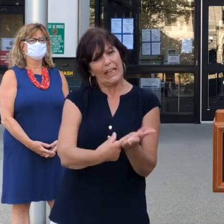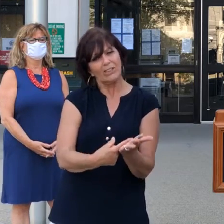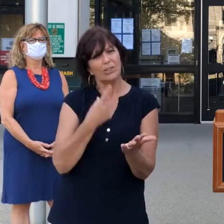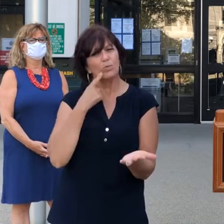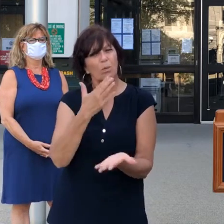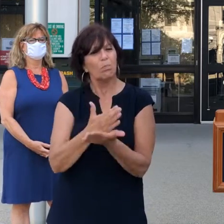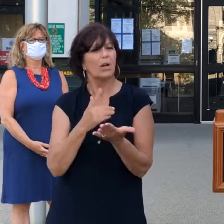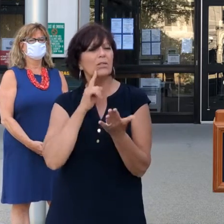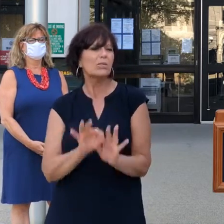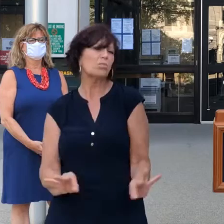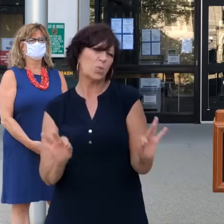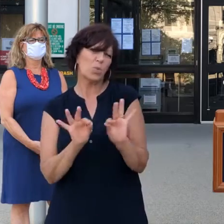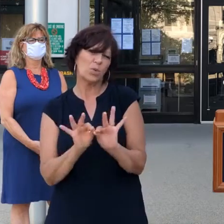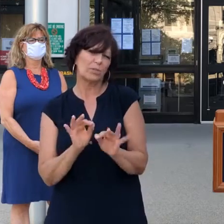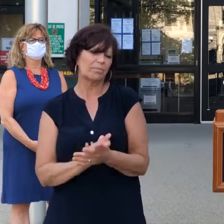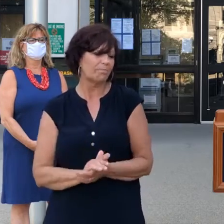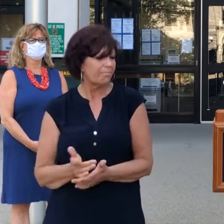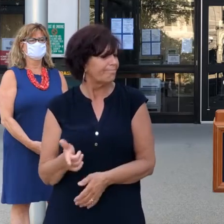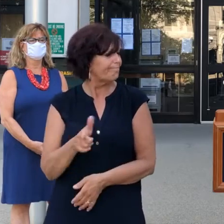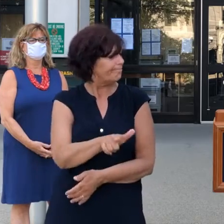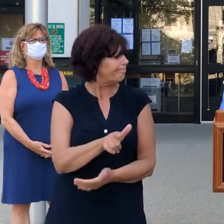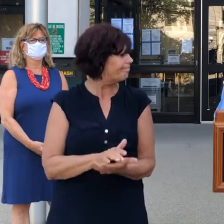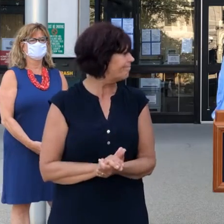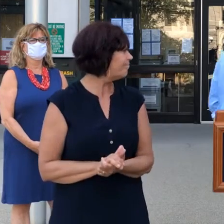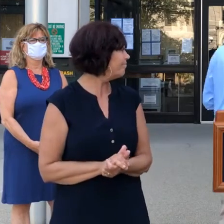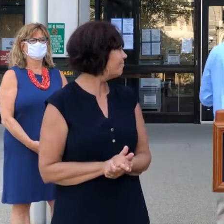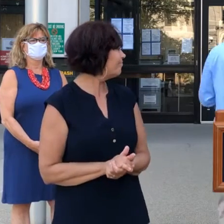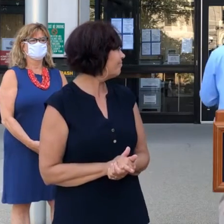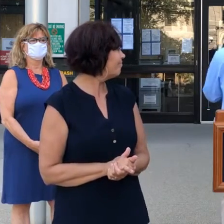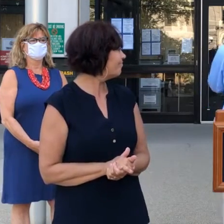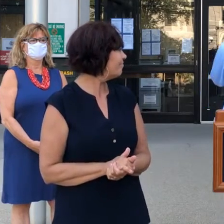feel is very important. I'll turn it over to Jessica.